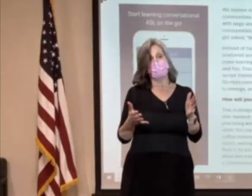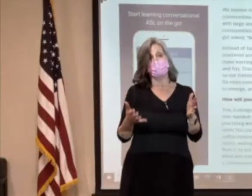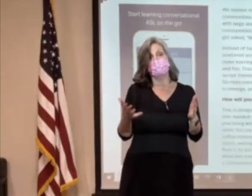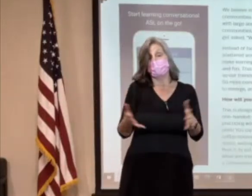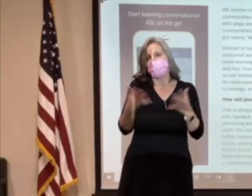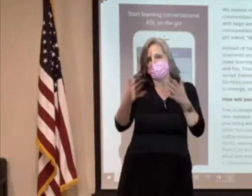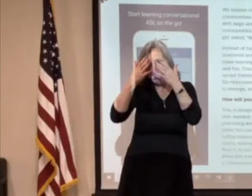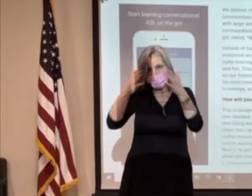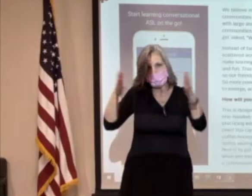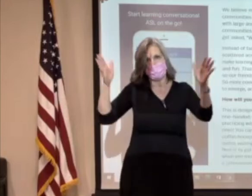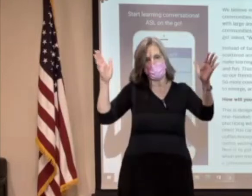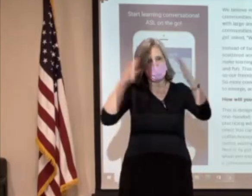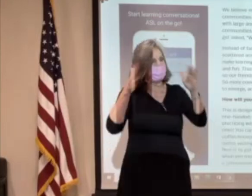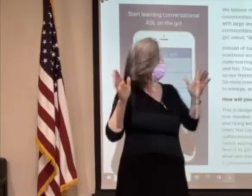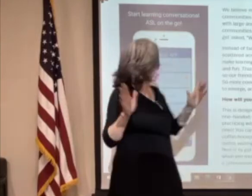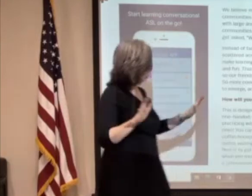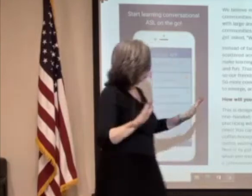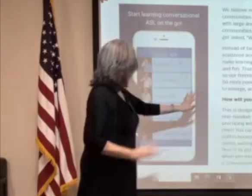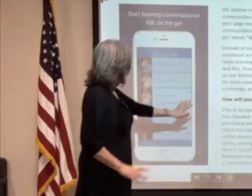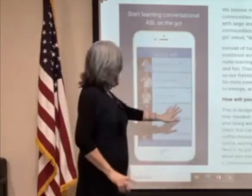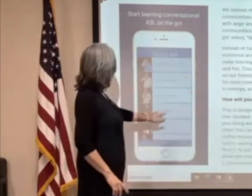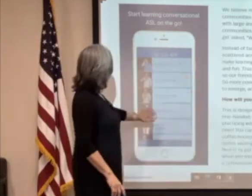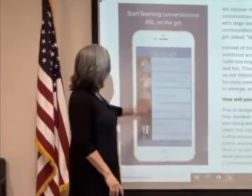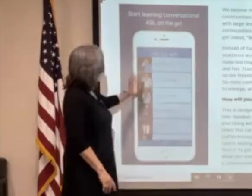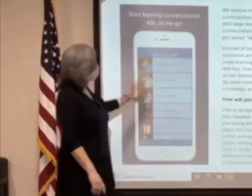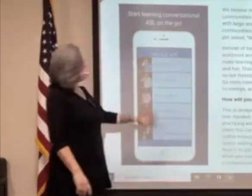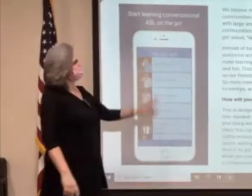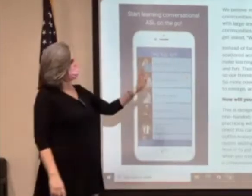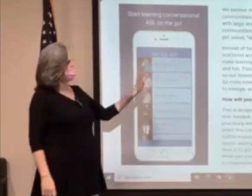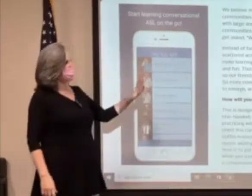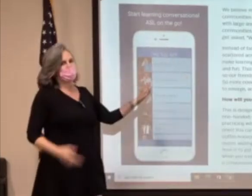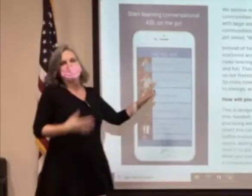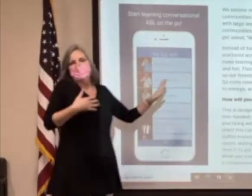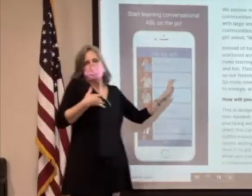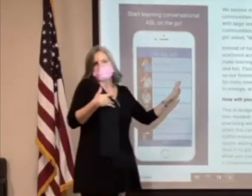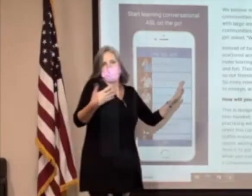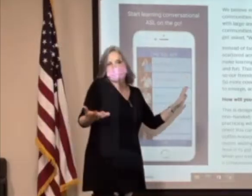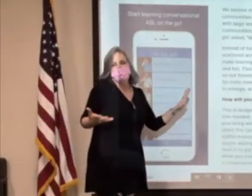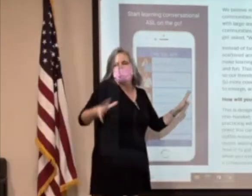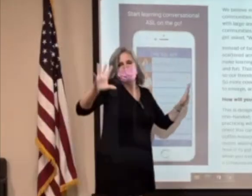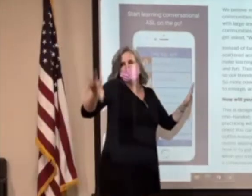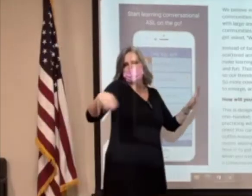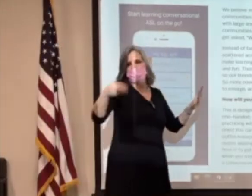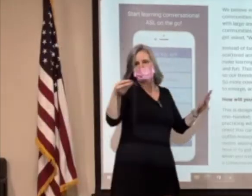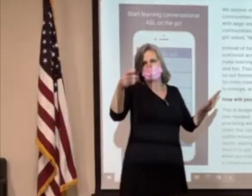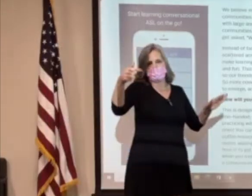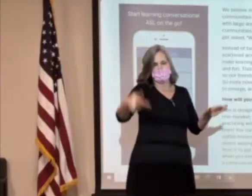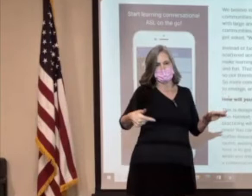are, getting more evolved and open-minded. So then once you purchase it, I don't pay any more. The app just downloads a